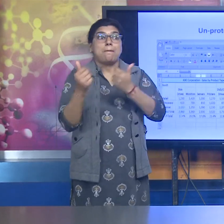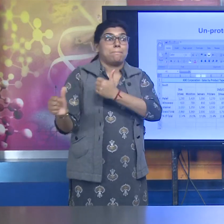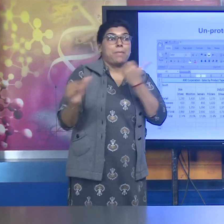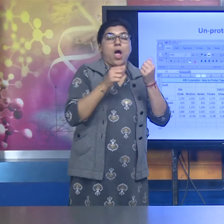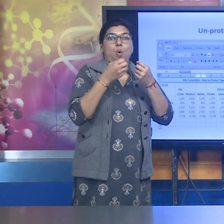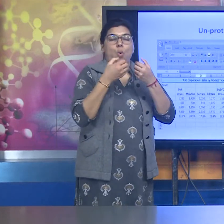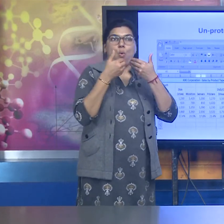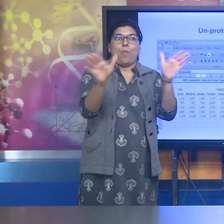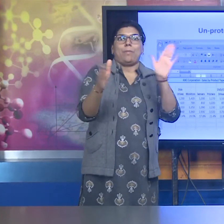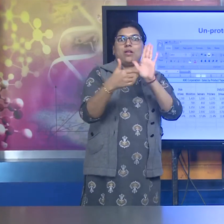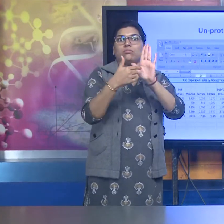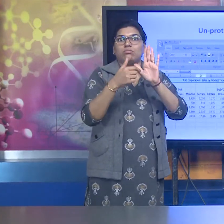When you will select it,